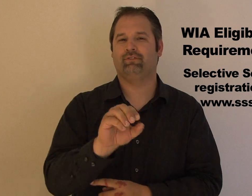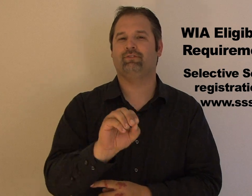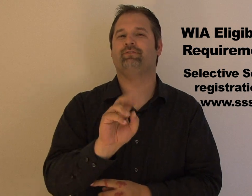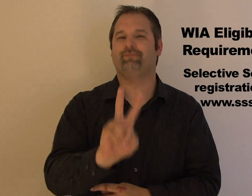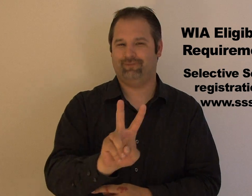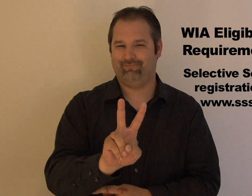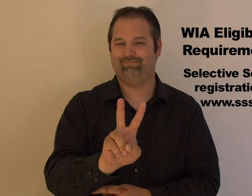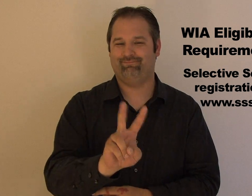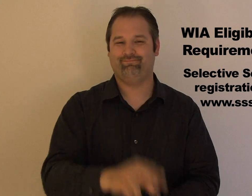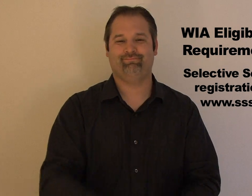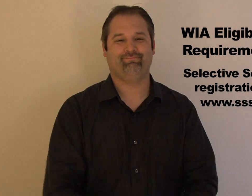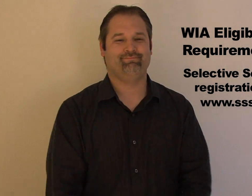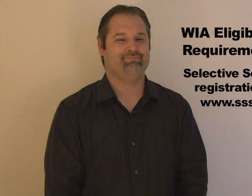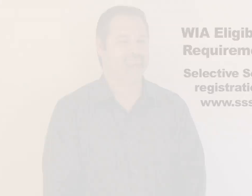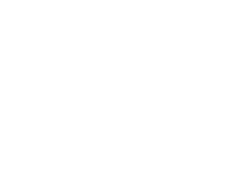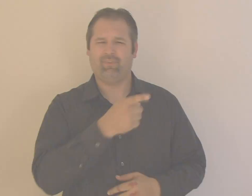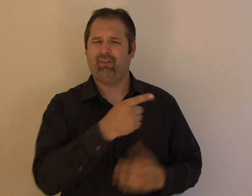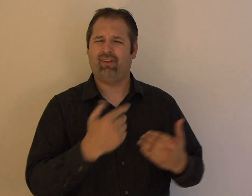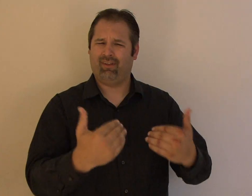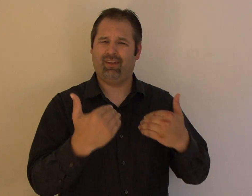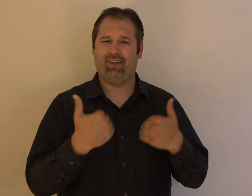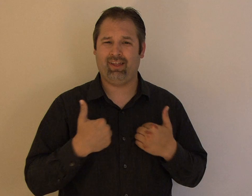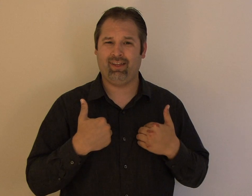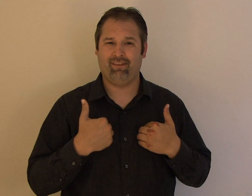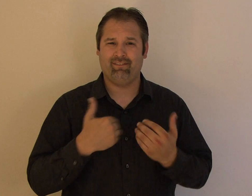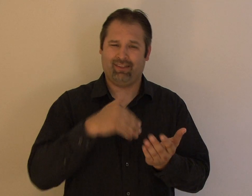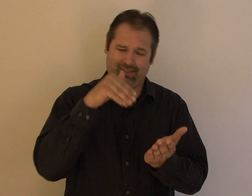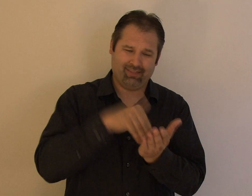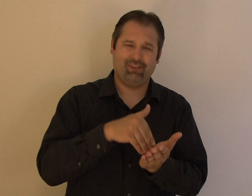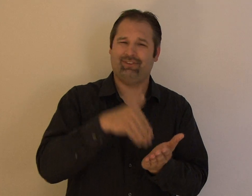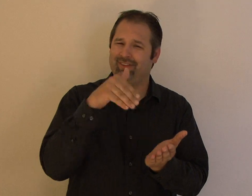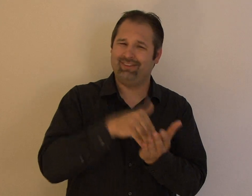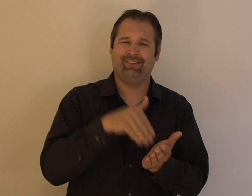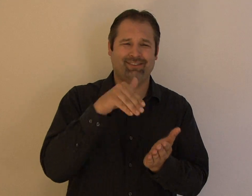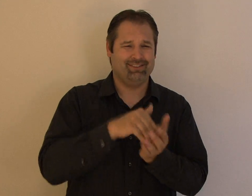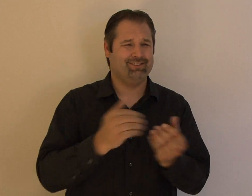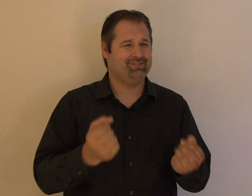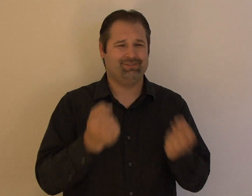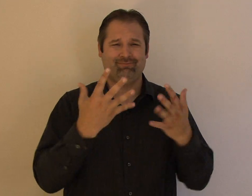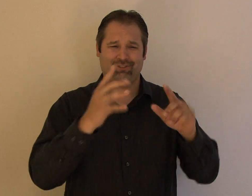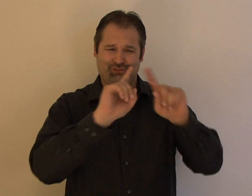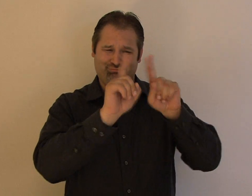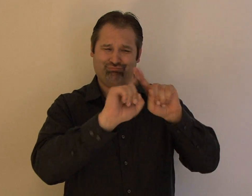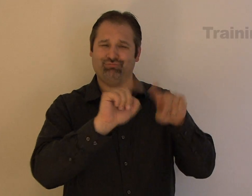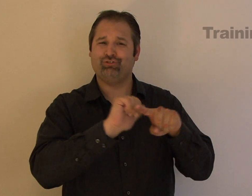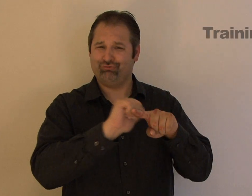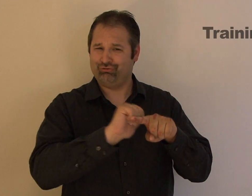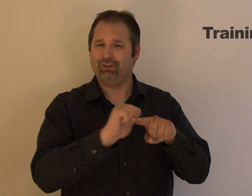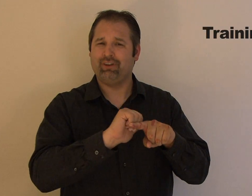www.sss.gov. There are thousands of training programs available on the state of Michigan's approved list.